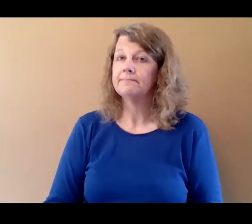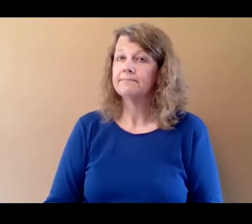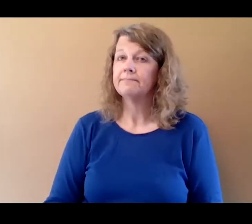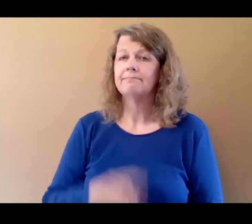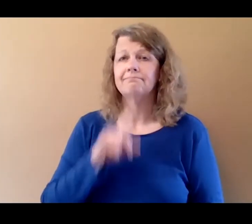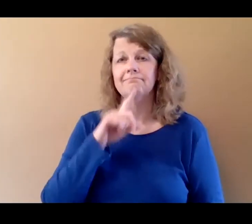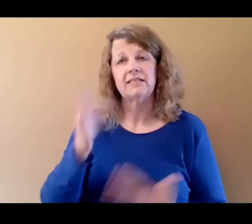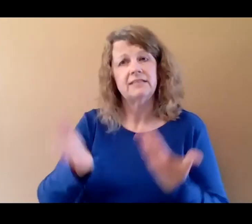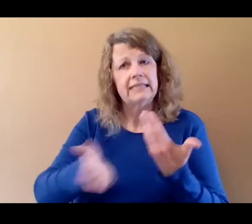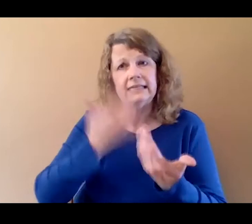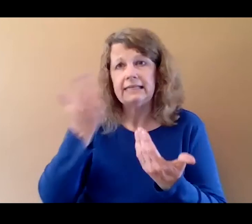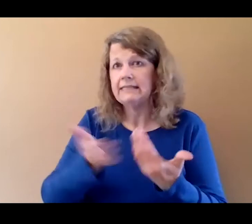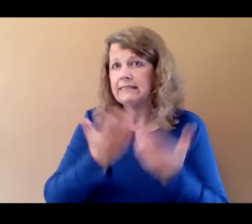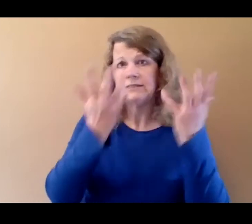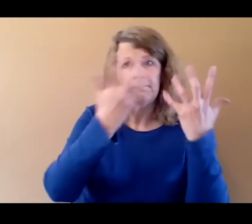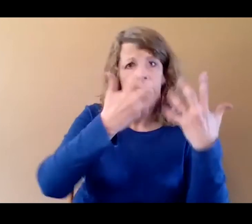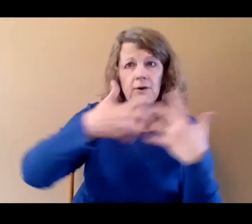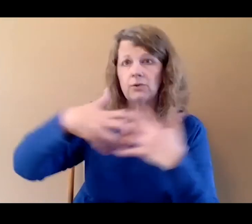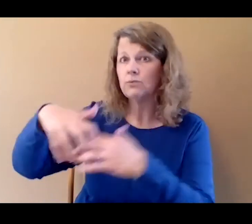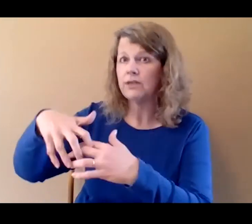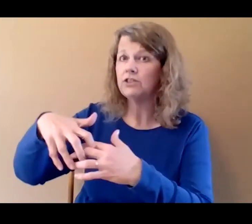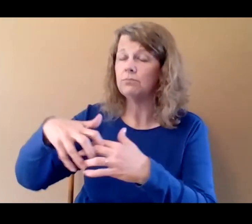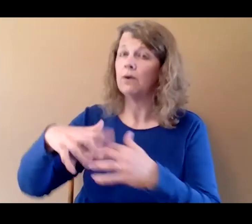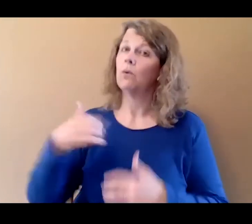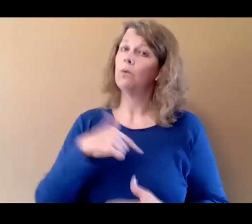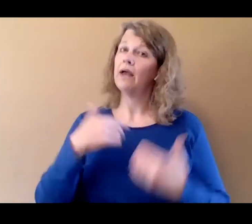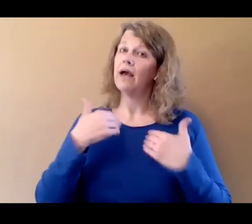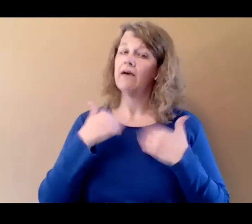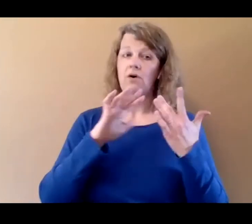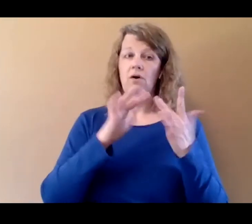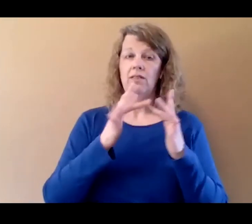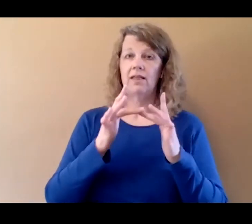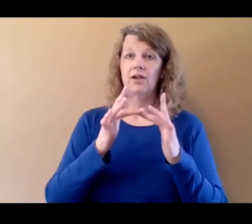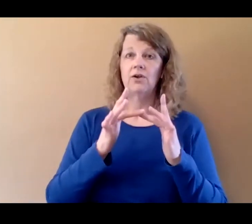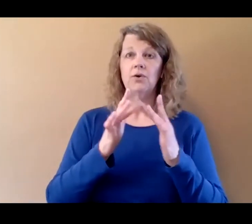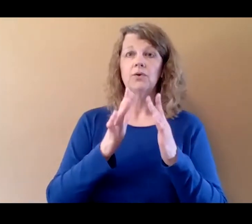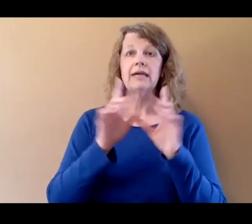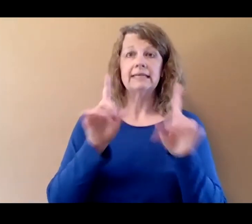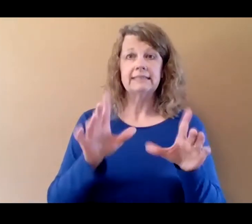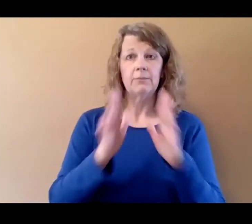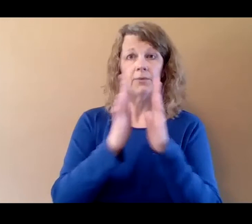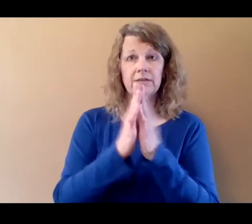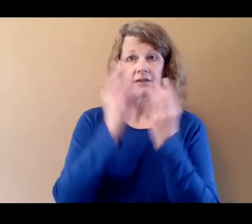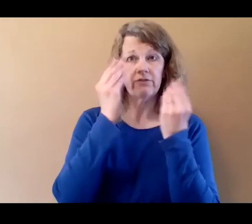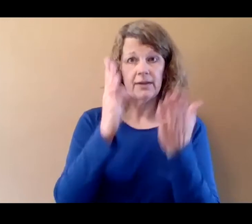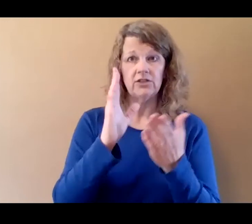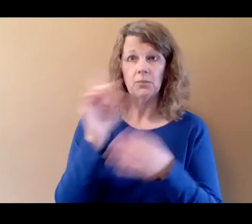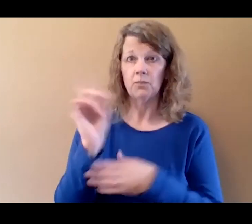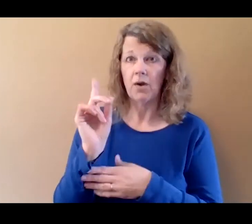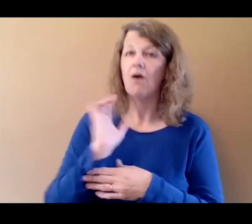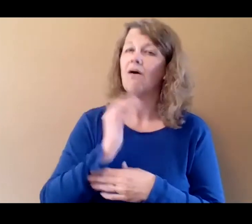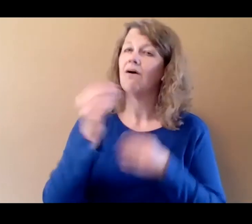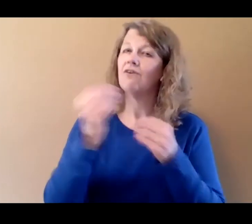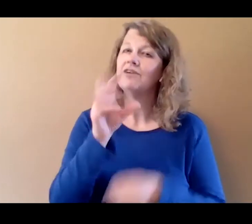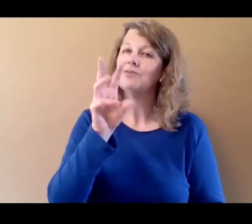It is very easy to make arrangements. We have online exam request information on our office